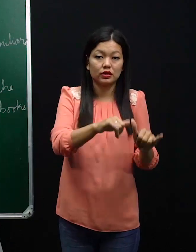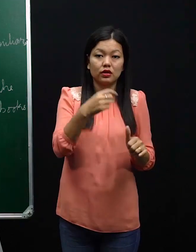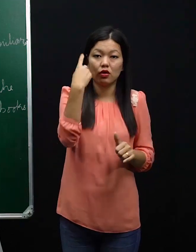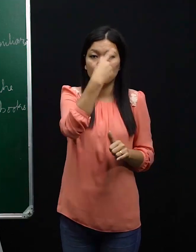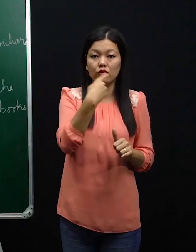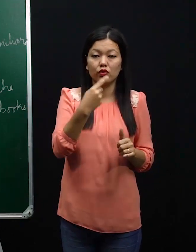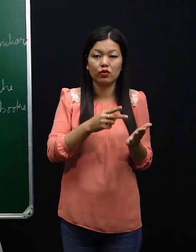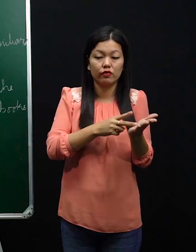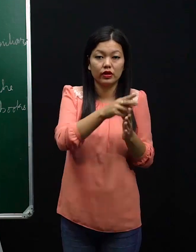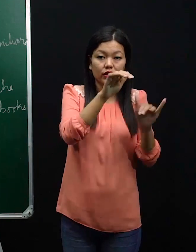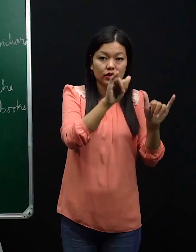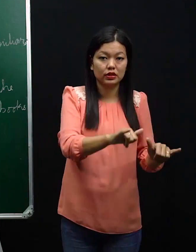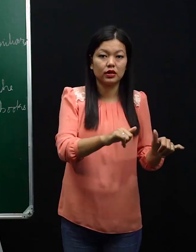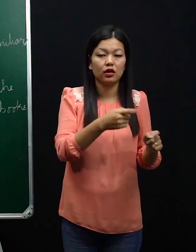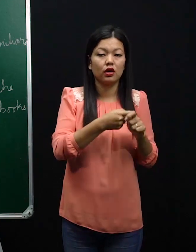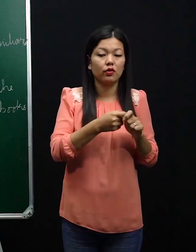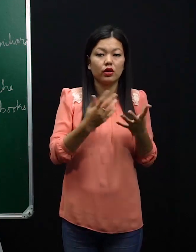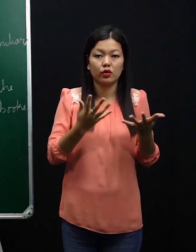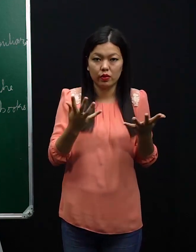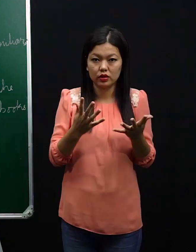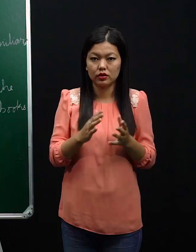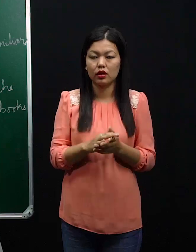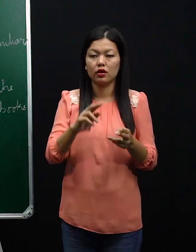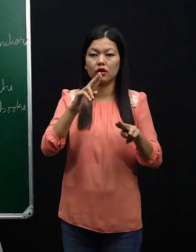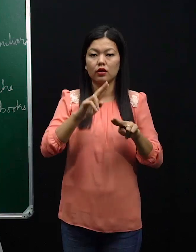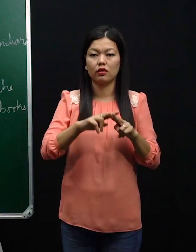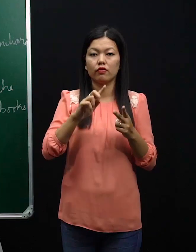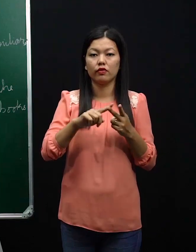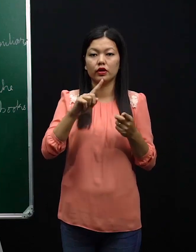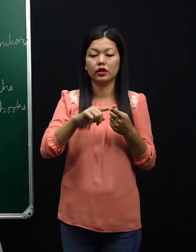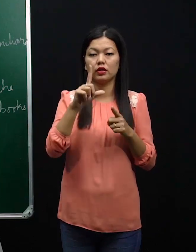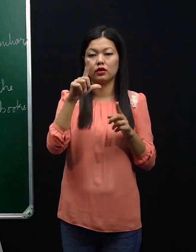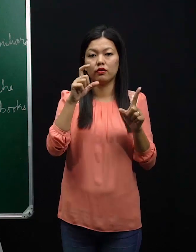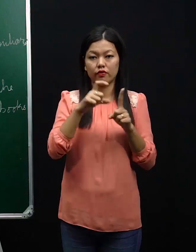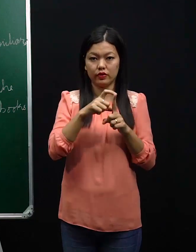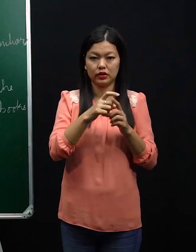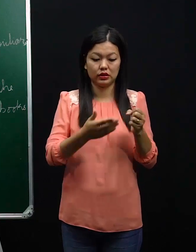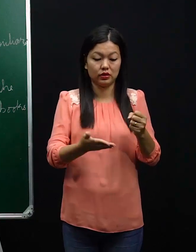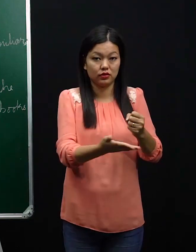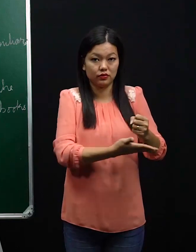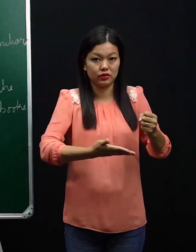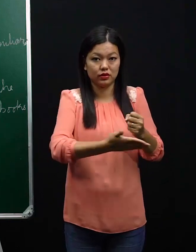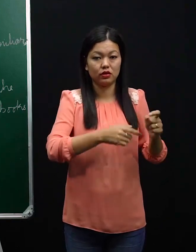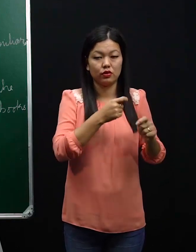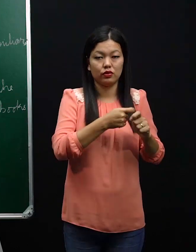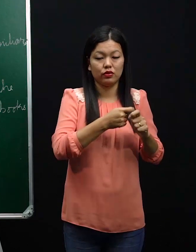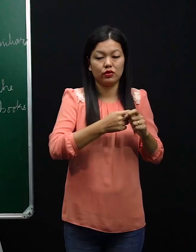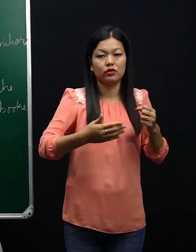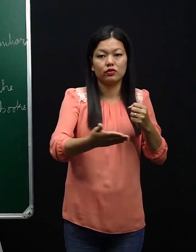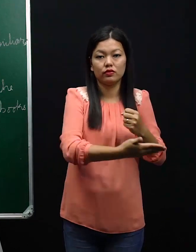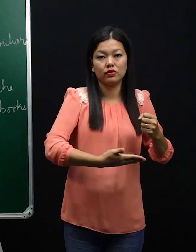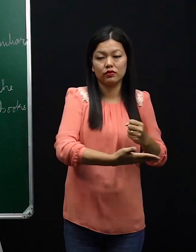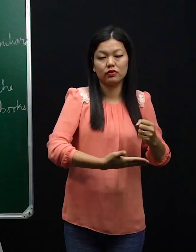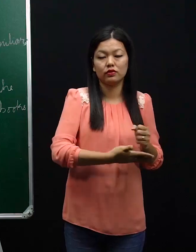farming, right? You have seen it. And if you are lucky to be living in one of the villages, you will experience how interesting it is. Of